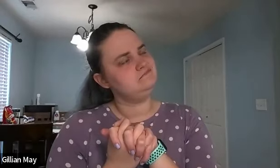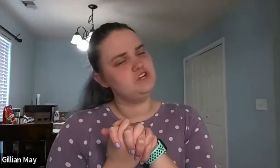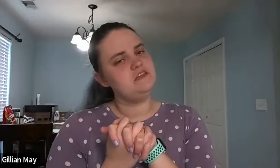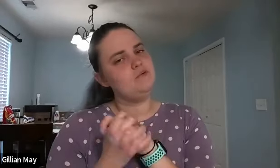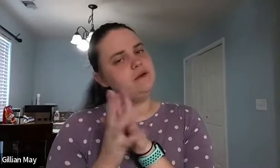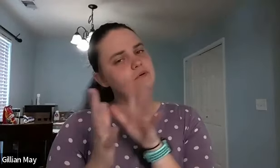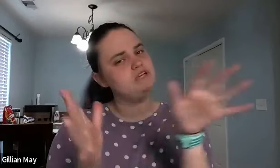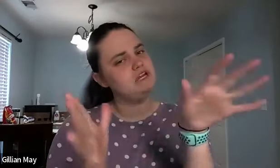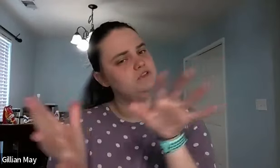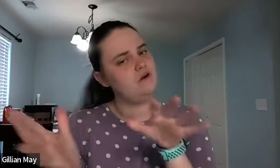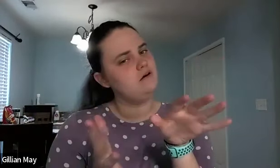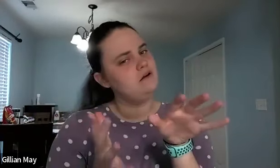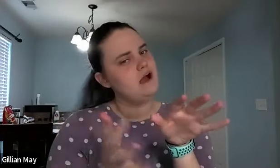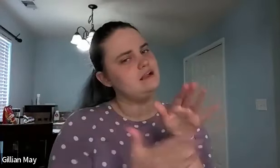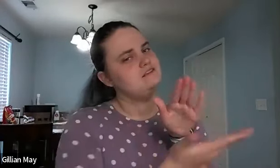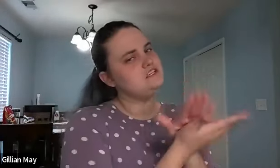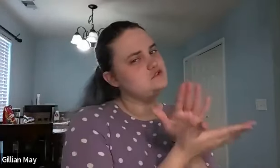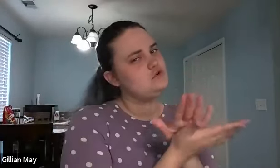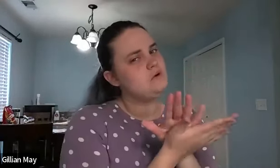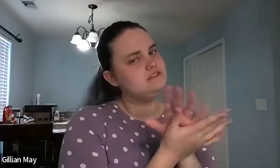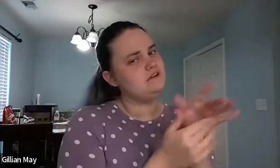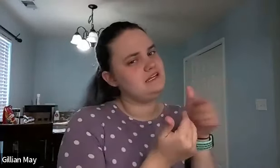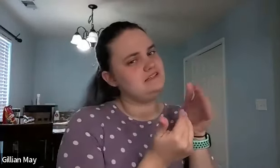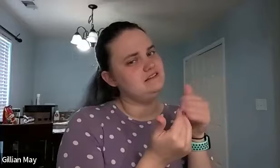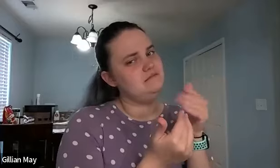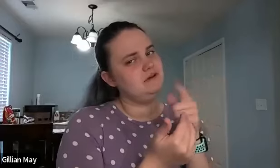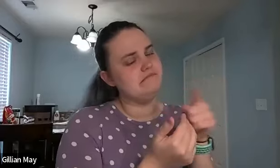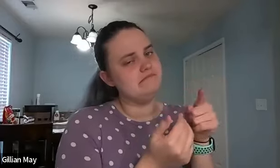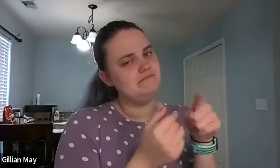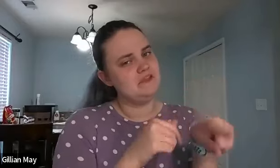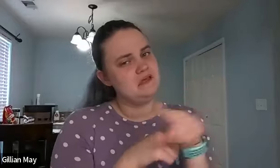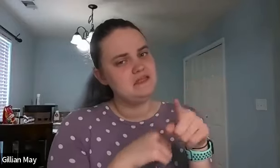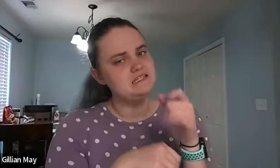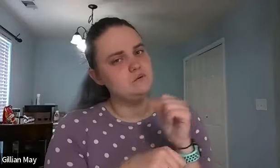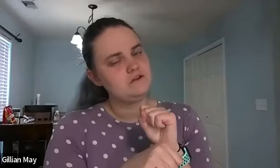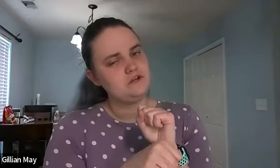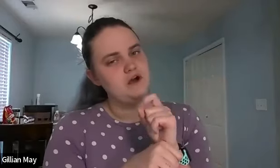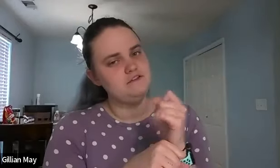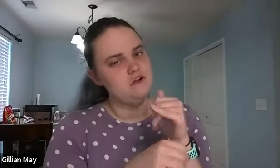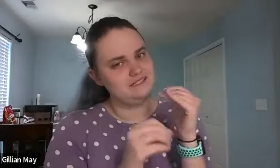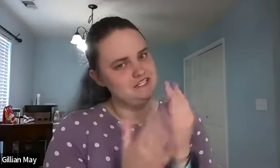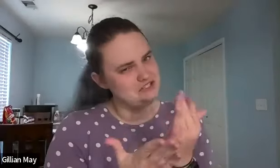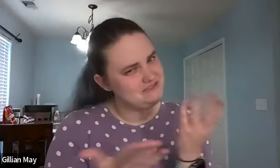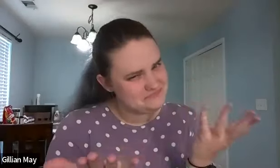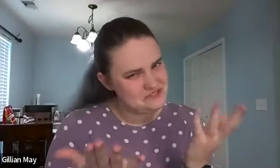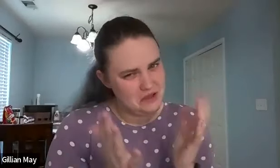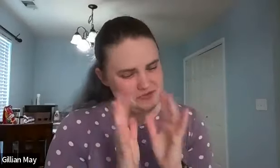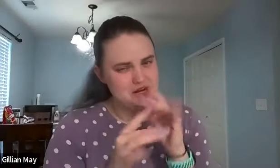trying to think of one that would pertain with y'all. I can think school ones very easily, but that doesn't work for y'all if y'all aren't teachers. So I'm trying to